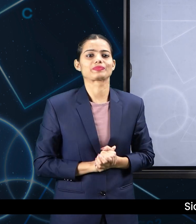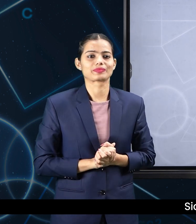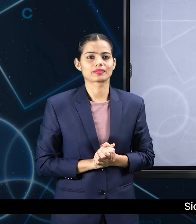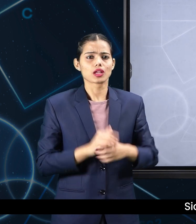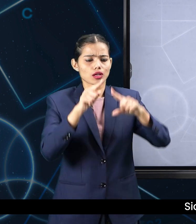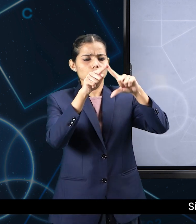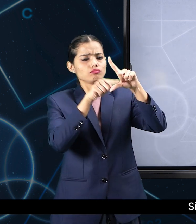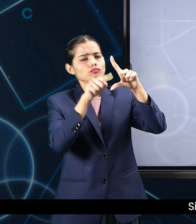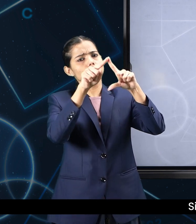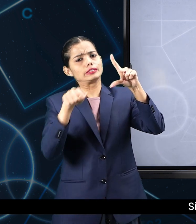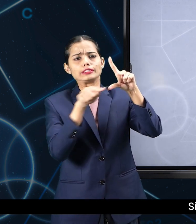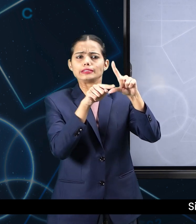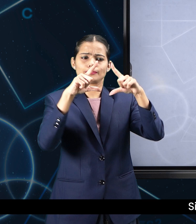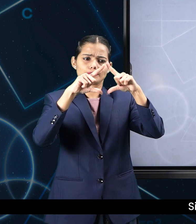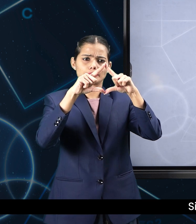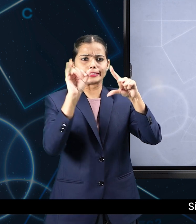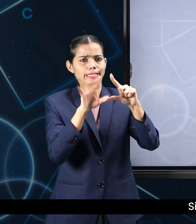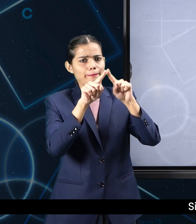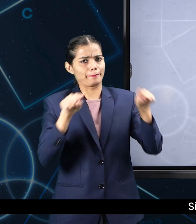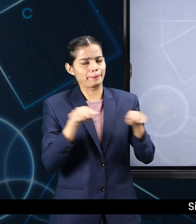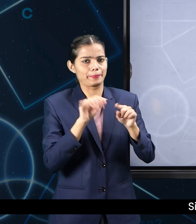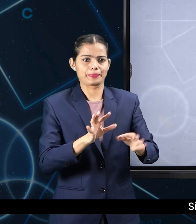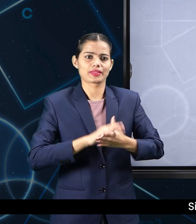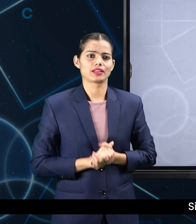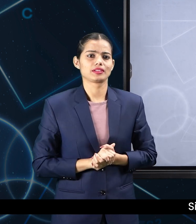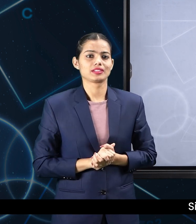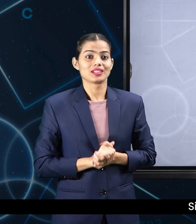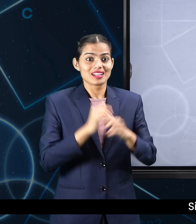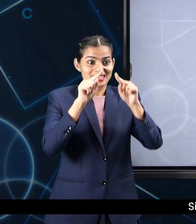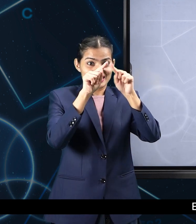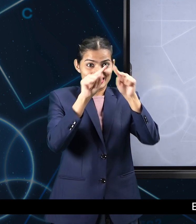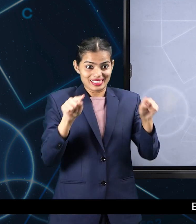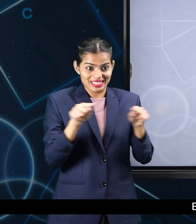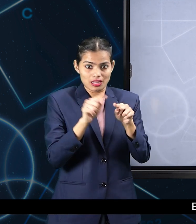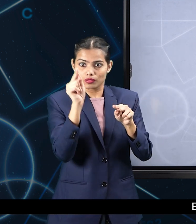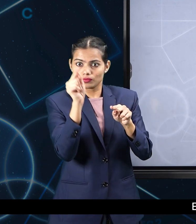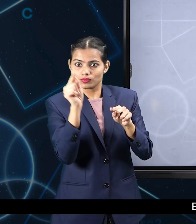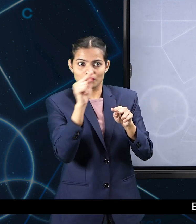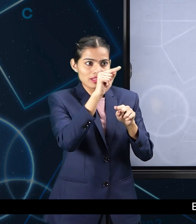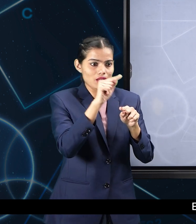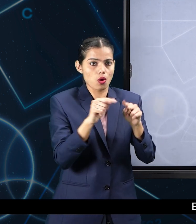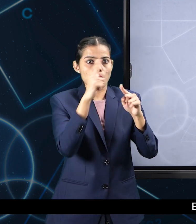Side-angle-side criterion Side-side Equiangular triangles triangles,